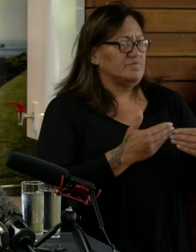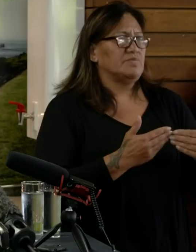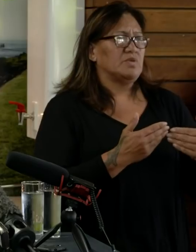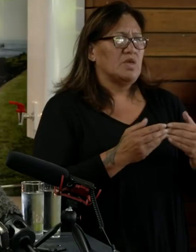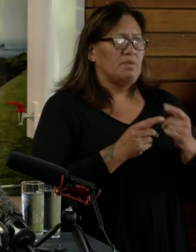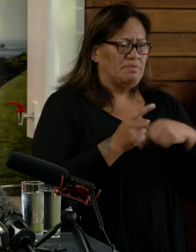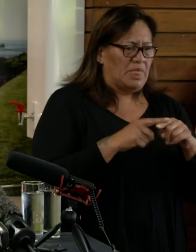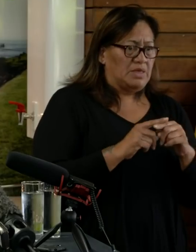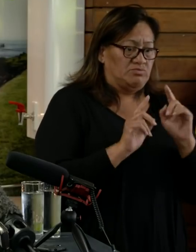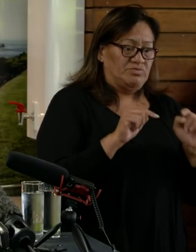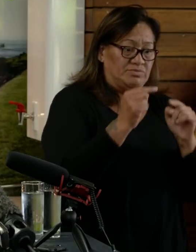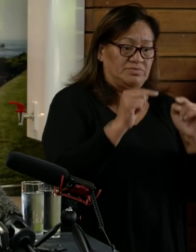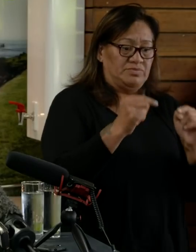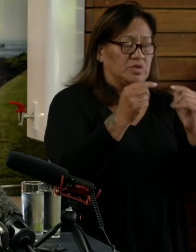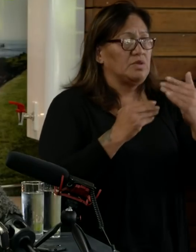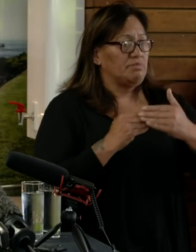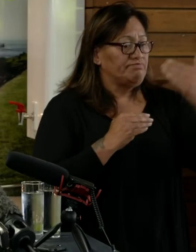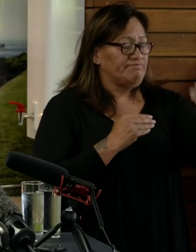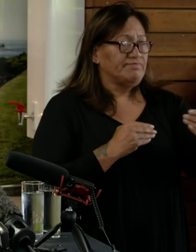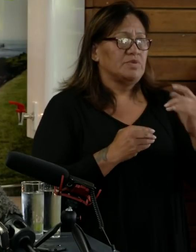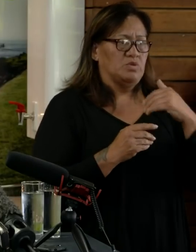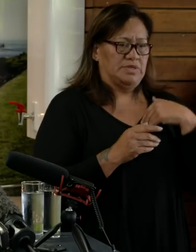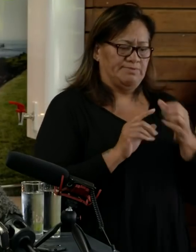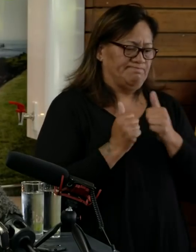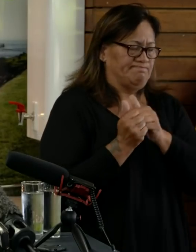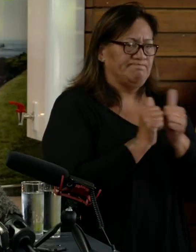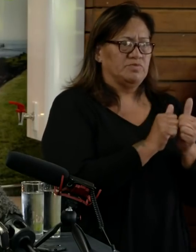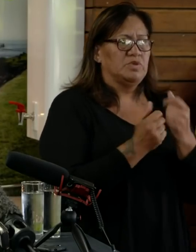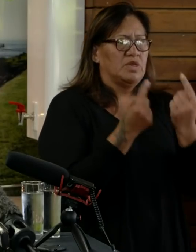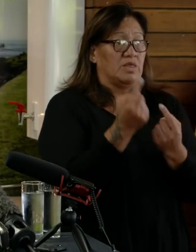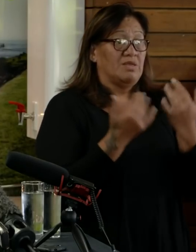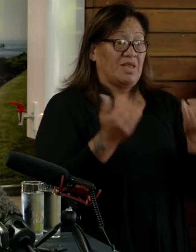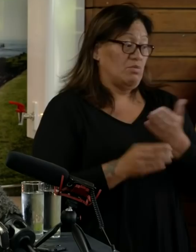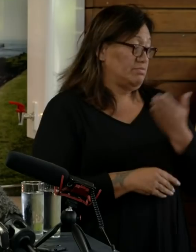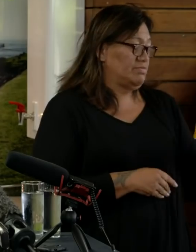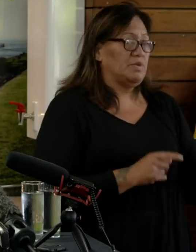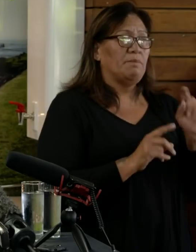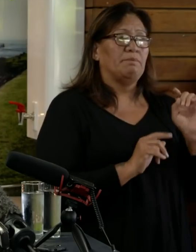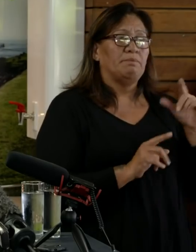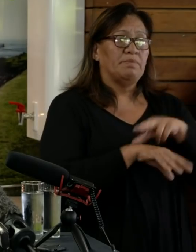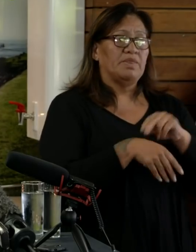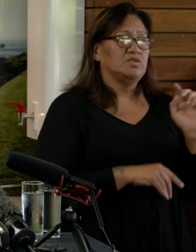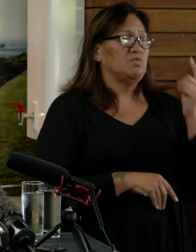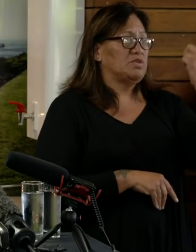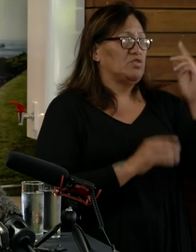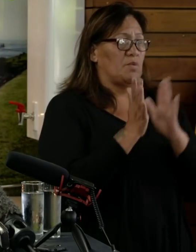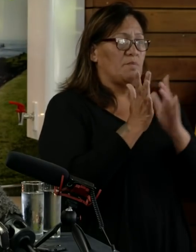we navigate these challenging times together. I'll now pass on to the Commissioner.